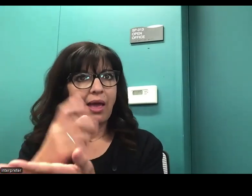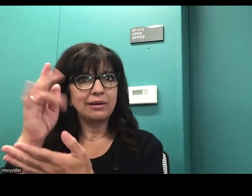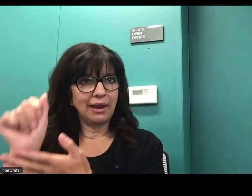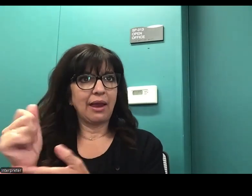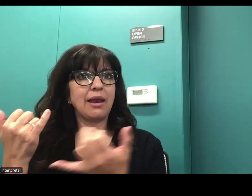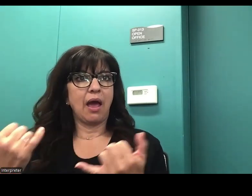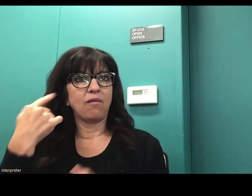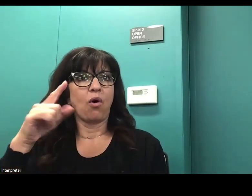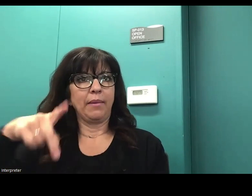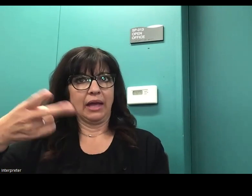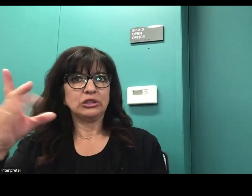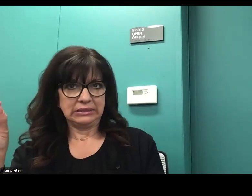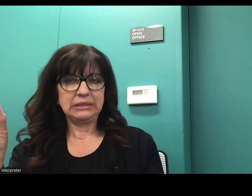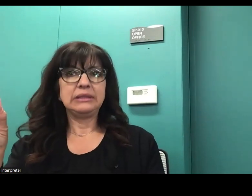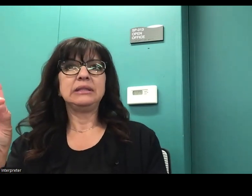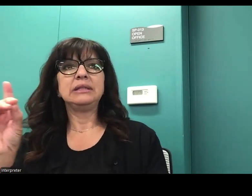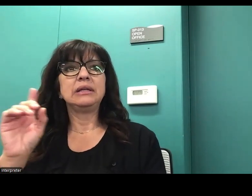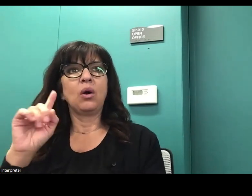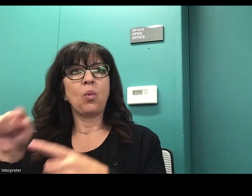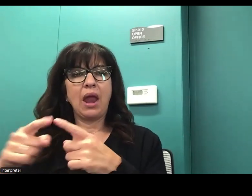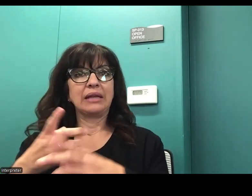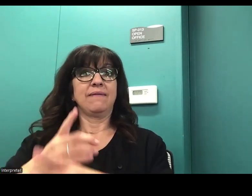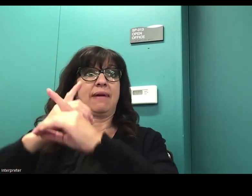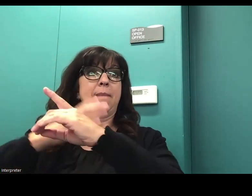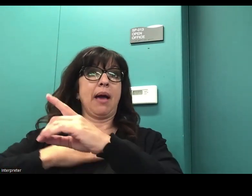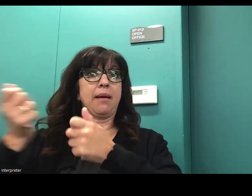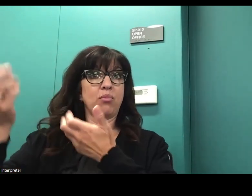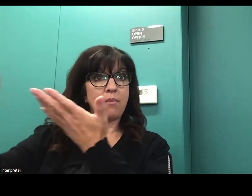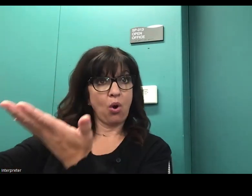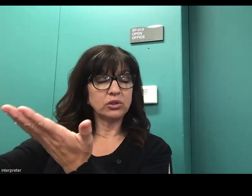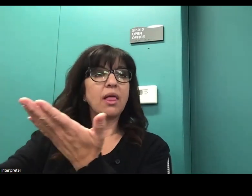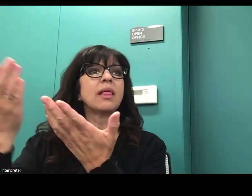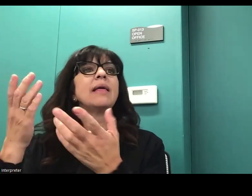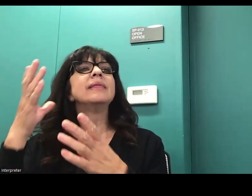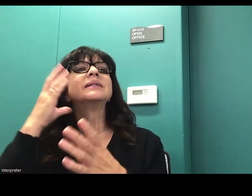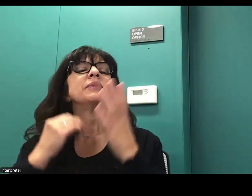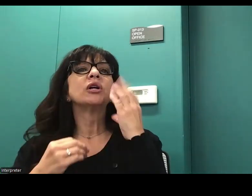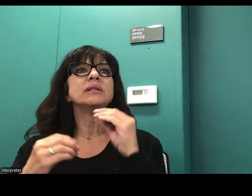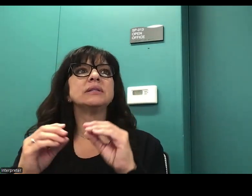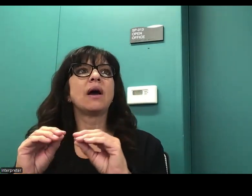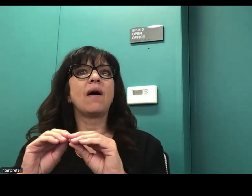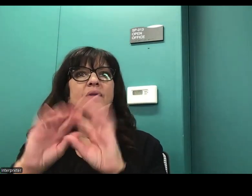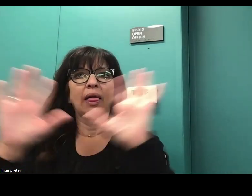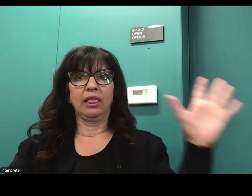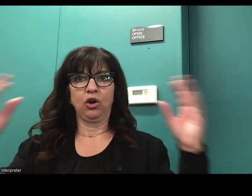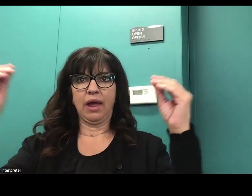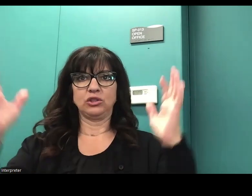now, as soon as I defend my proposal, is about the experience of queer educators in Utah.